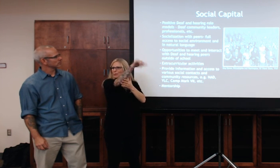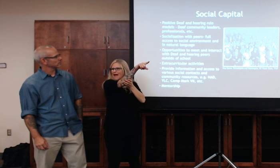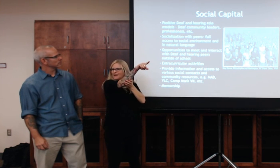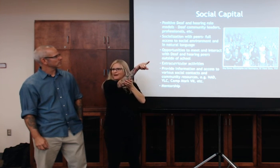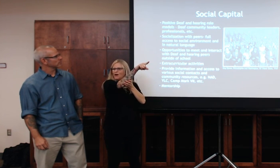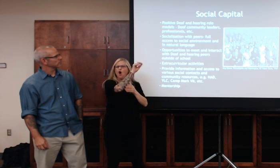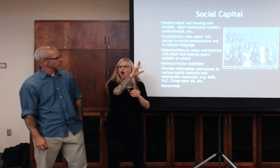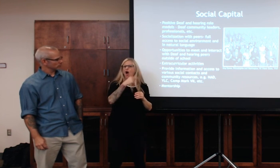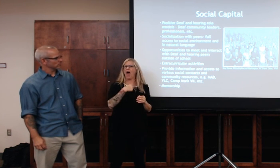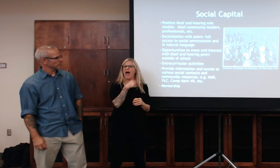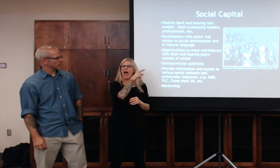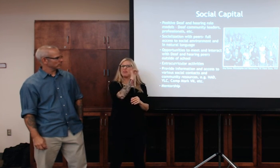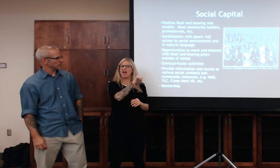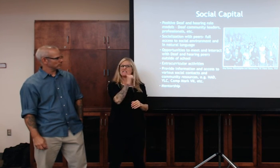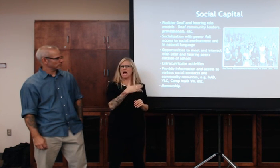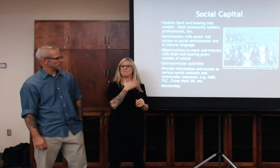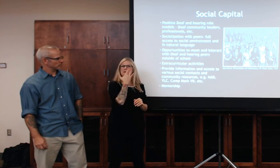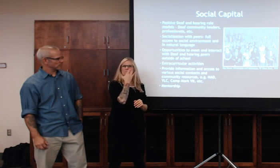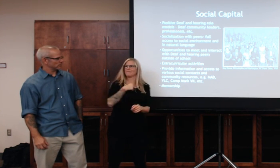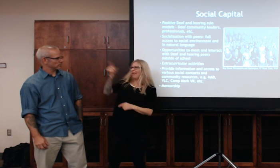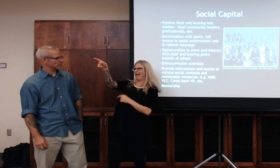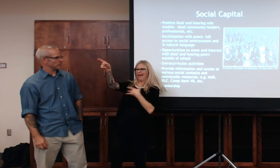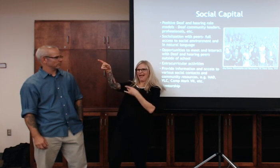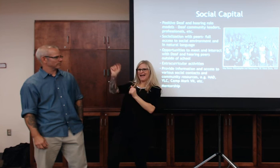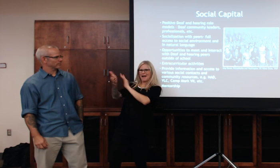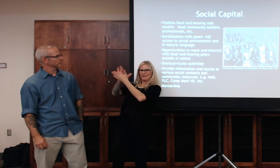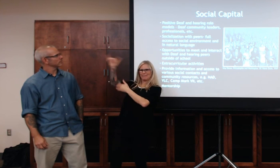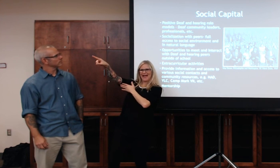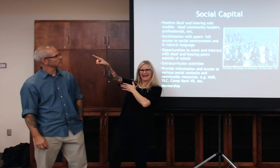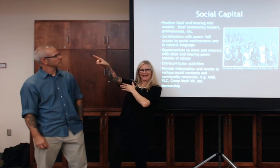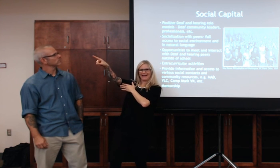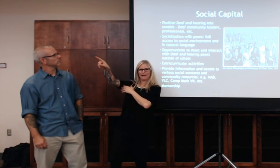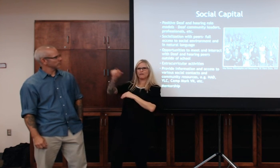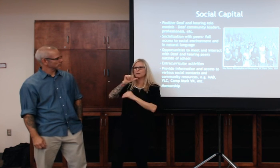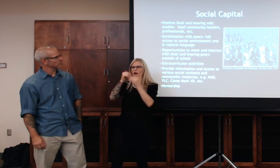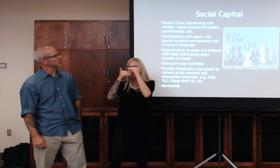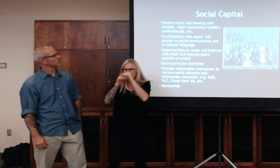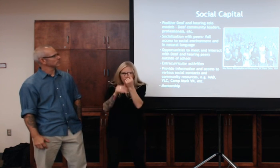People think, oh, well, hey, that's what I can be. Or, hey, that's not what I want to be, but I'm going to pick a